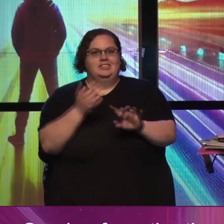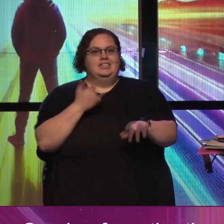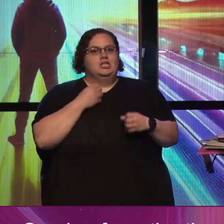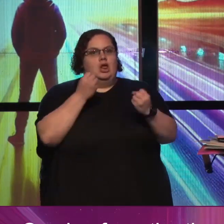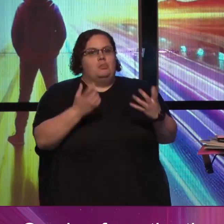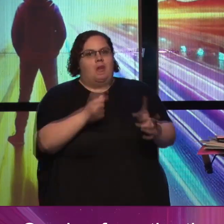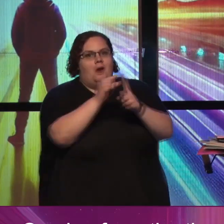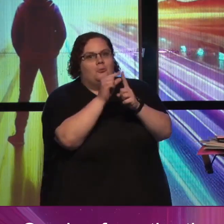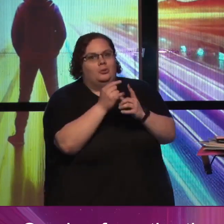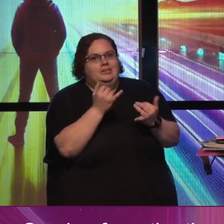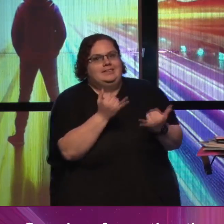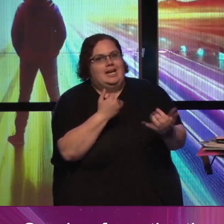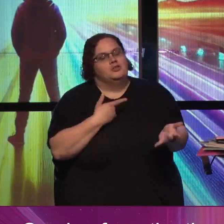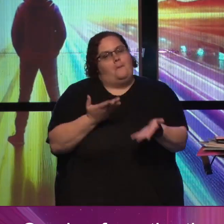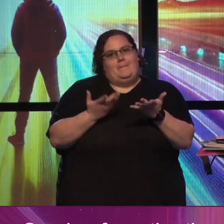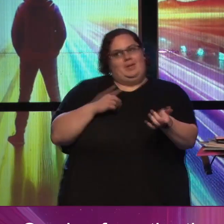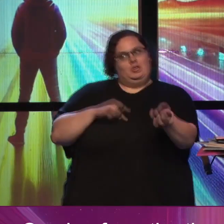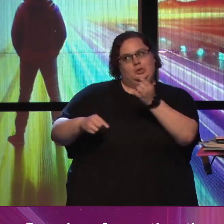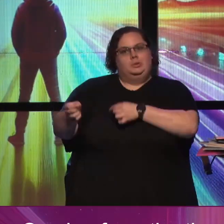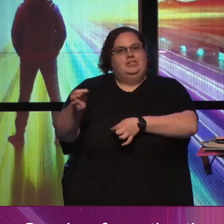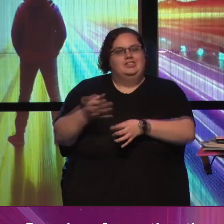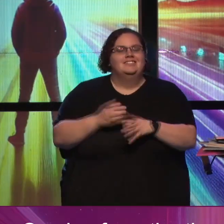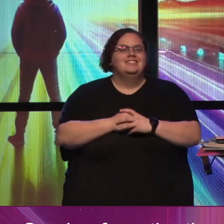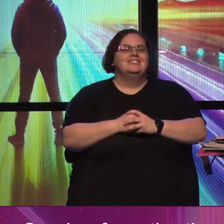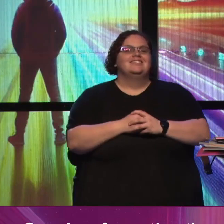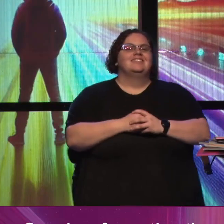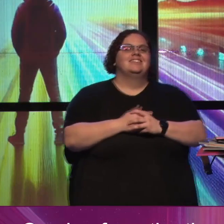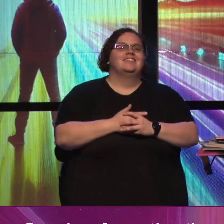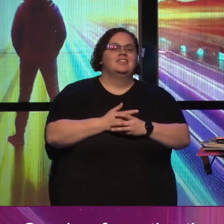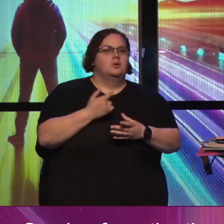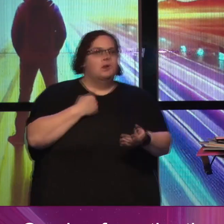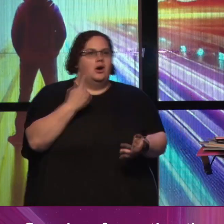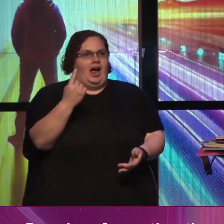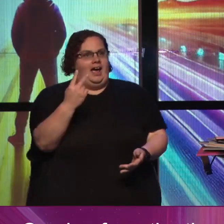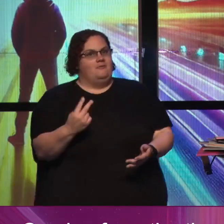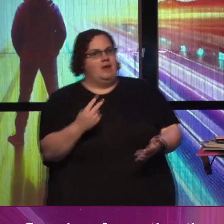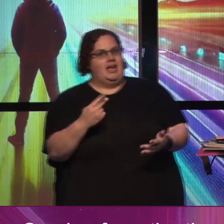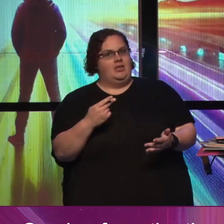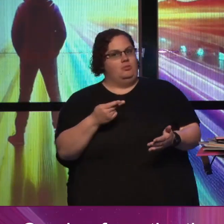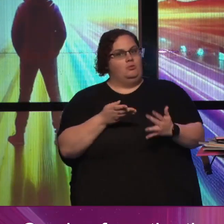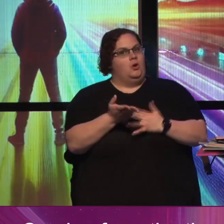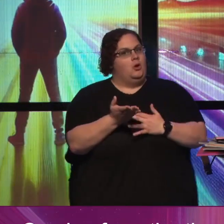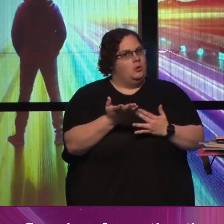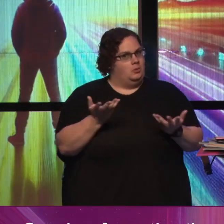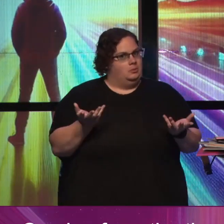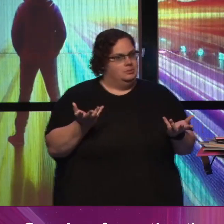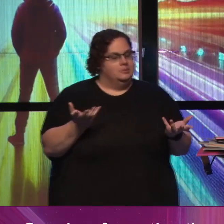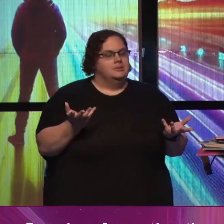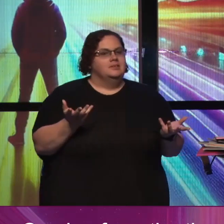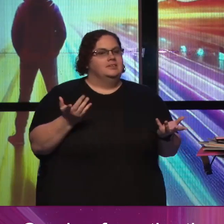lot of words today. We might want to, okay. We're not even halfway through, so they might switch again. Don't even.